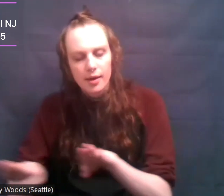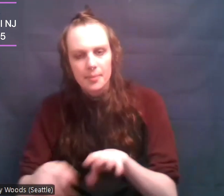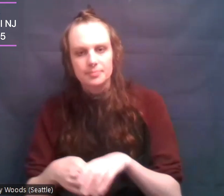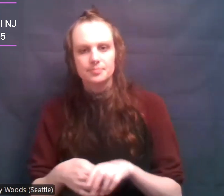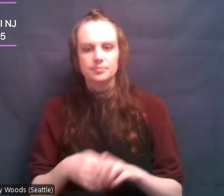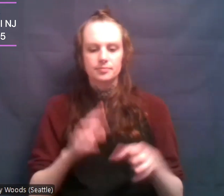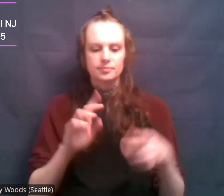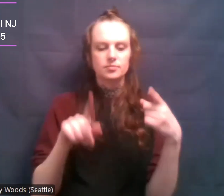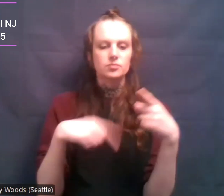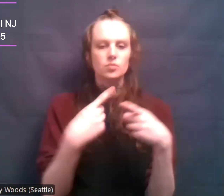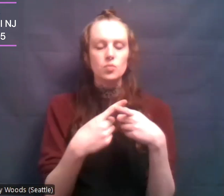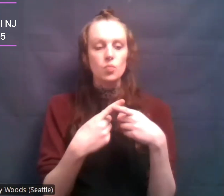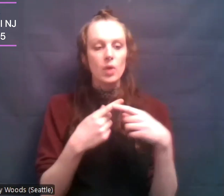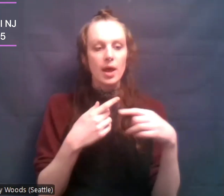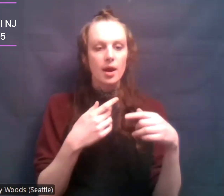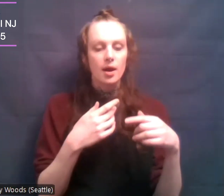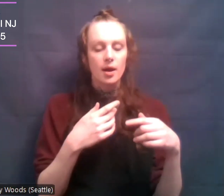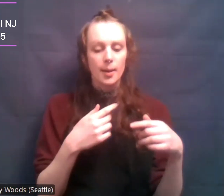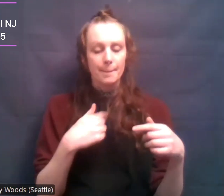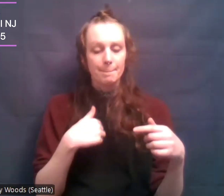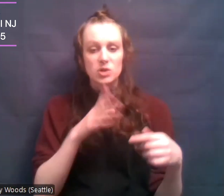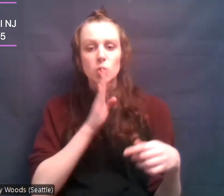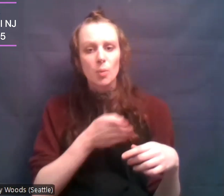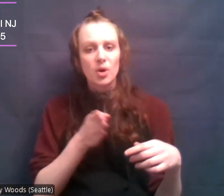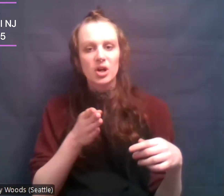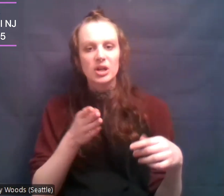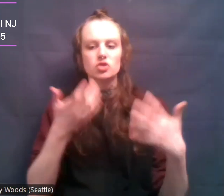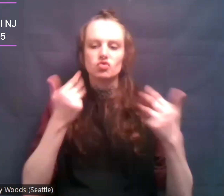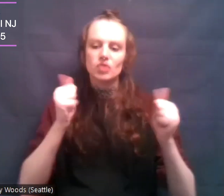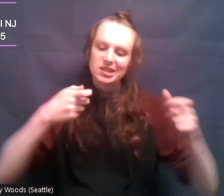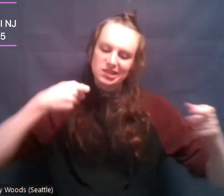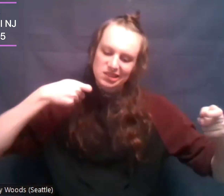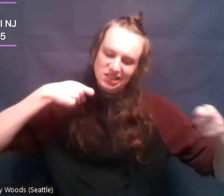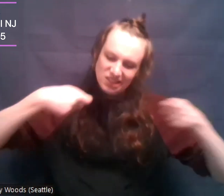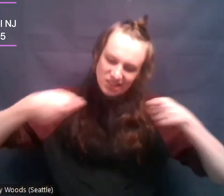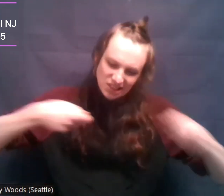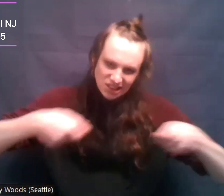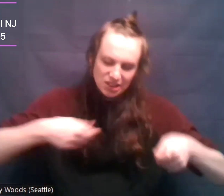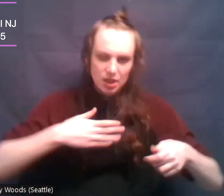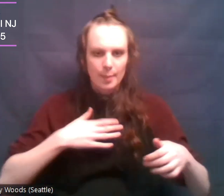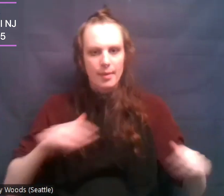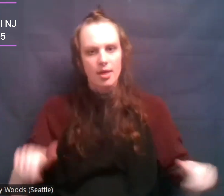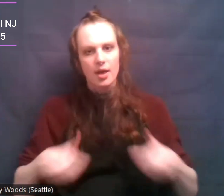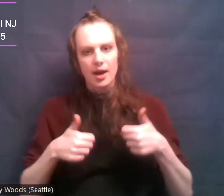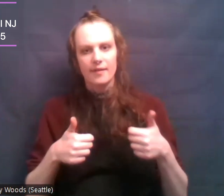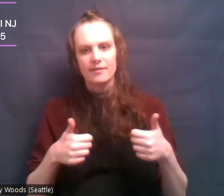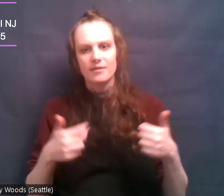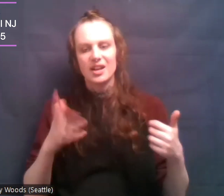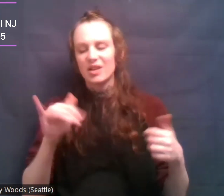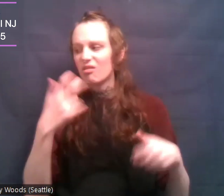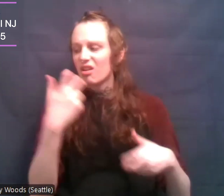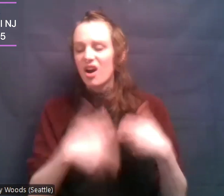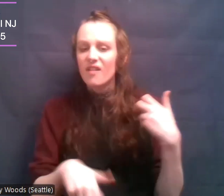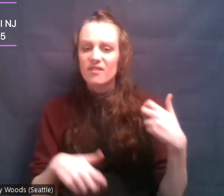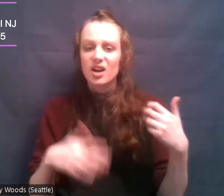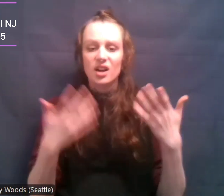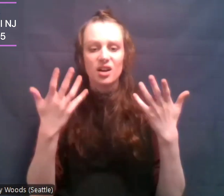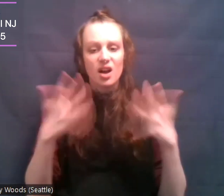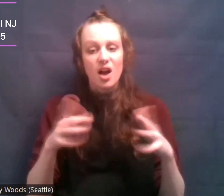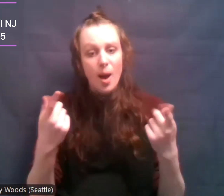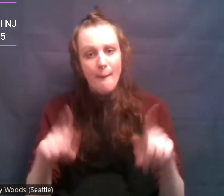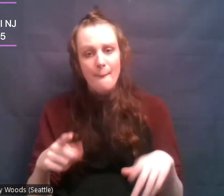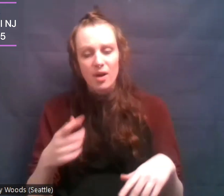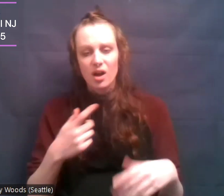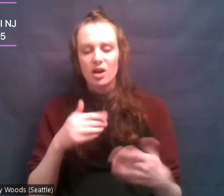sobriety, and that was tough. But the thing and then I relapsed, and that was rough. That was very, very